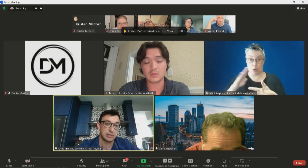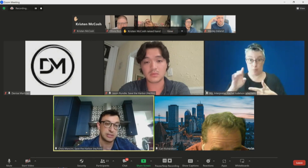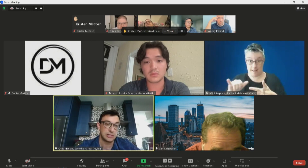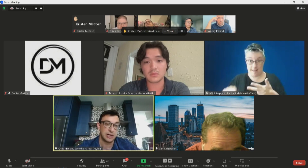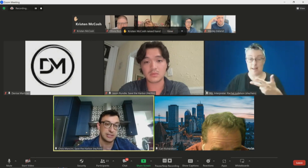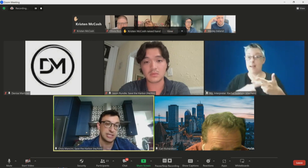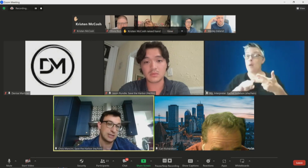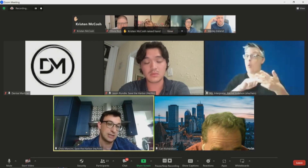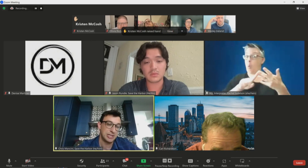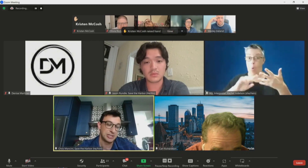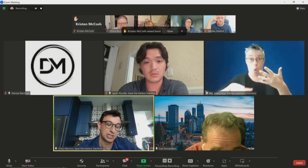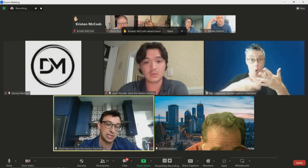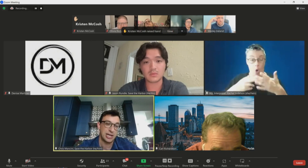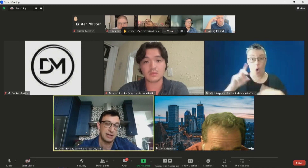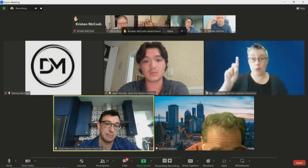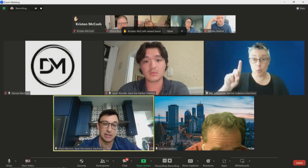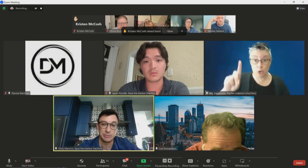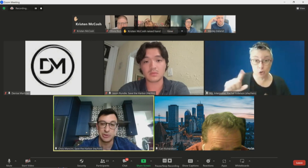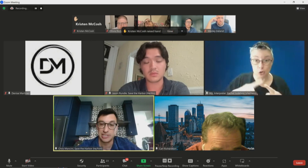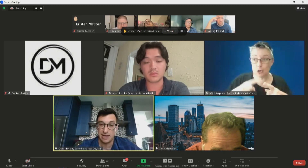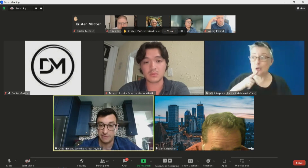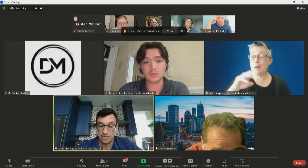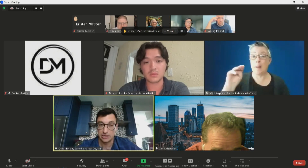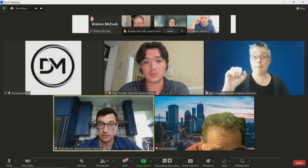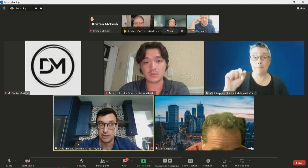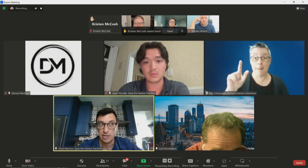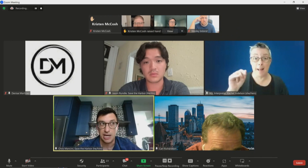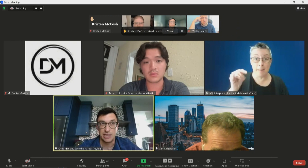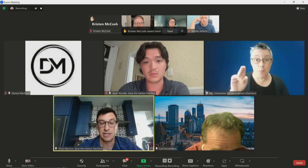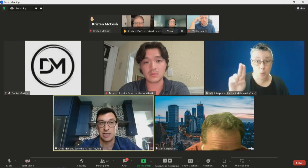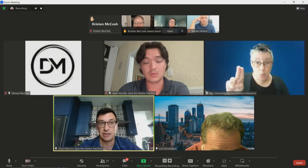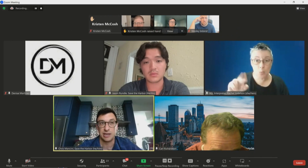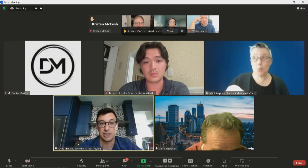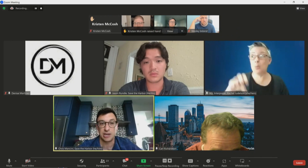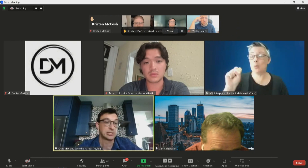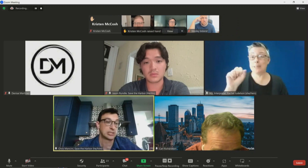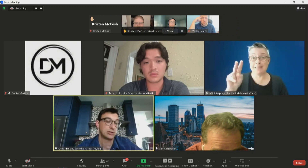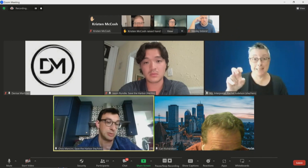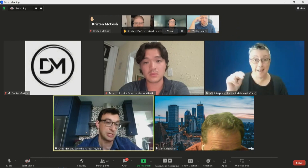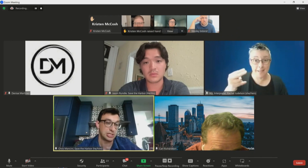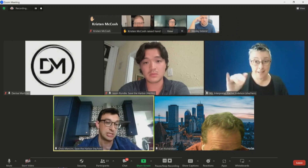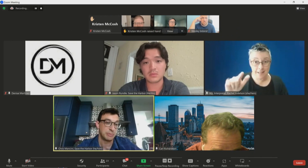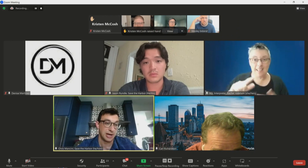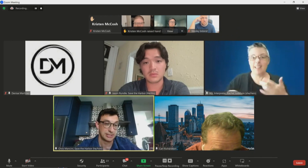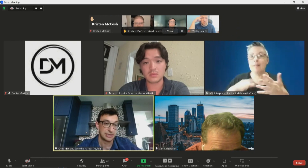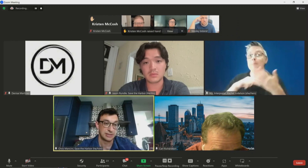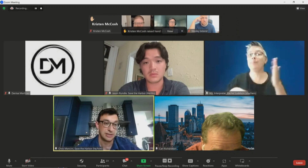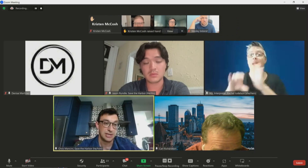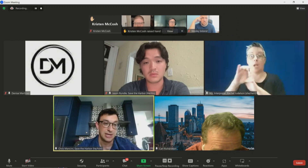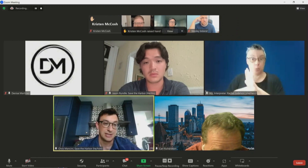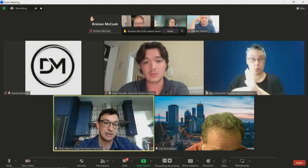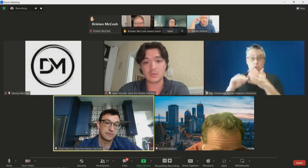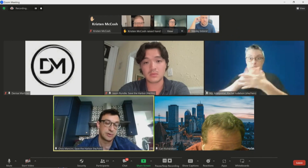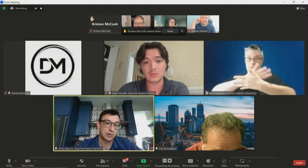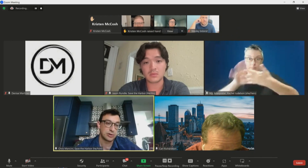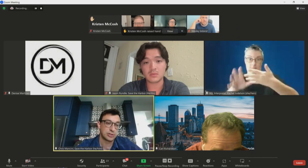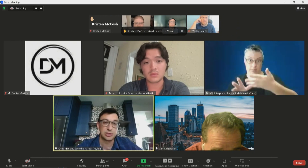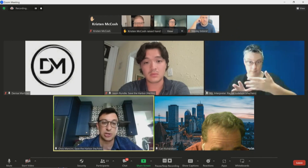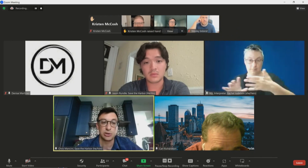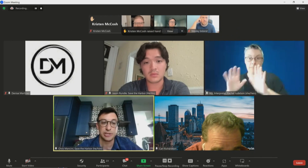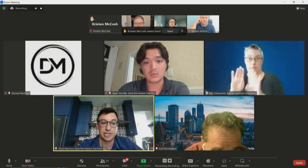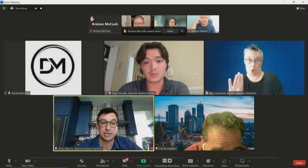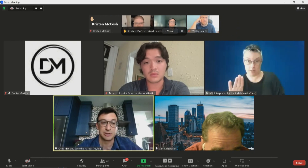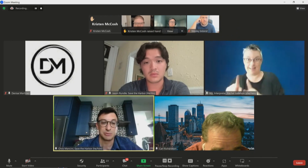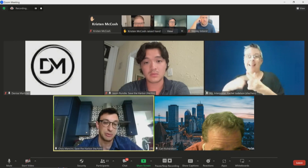are Tinian Beach and Malibu and Savin Hill, and then Constitution Beach in East Boston. And then, of course,